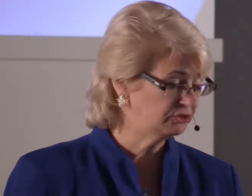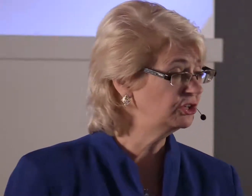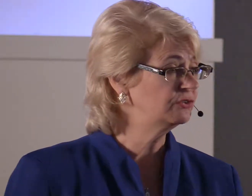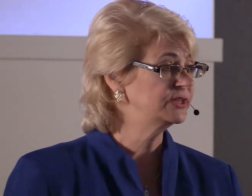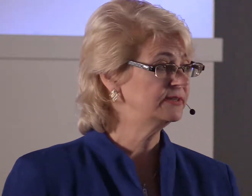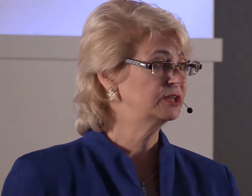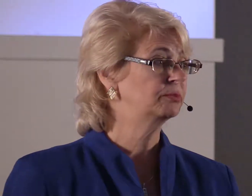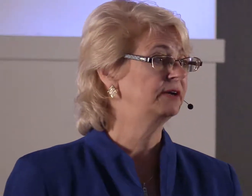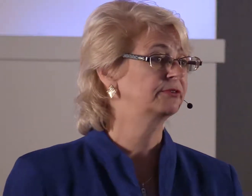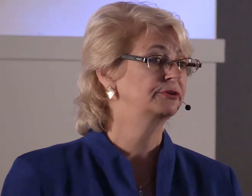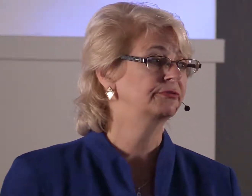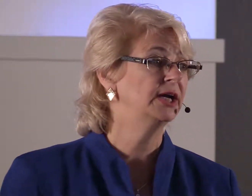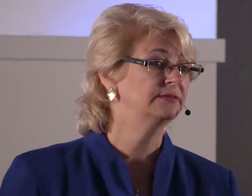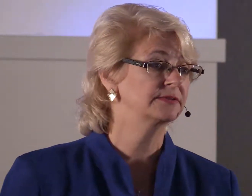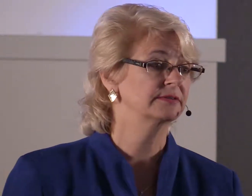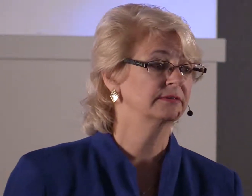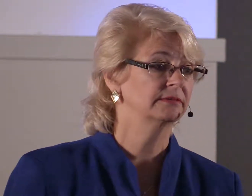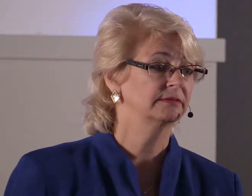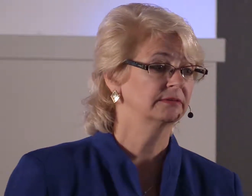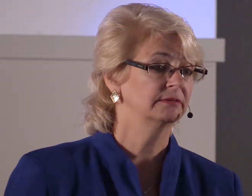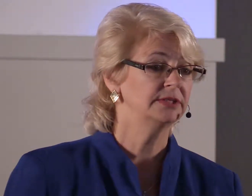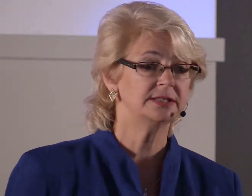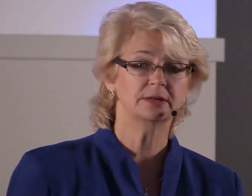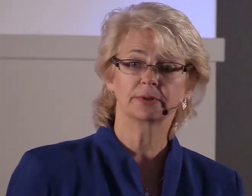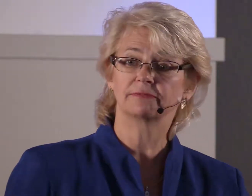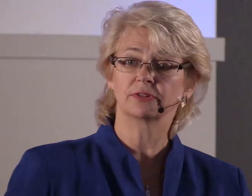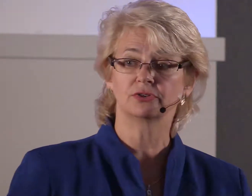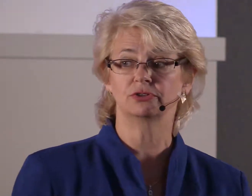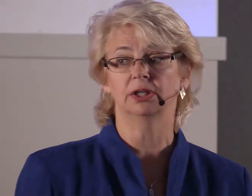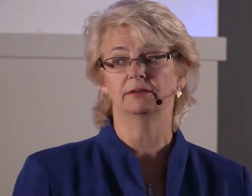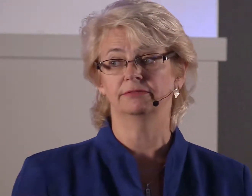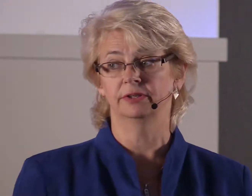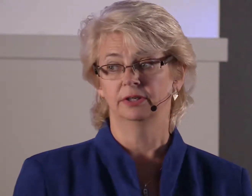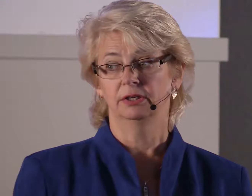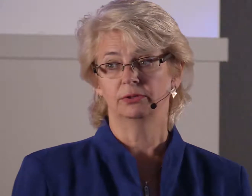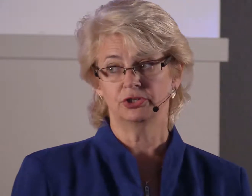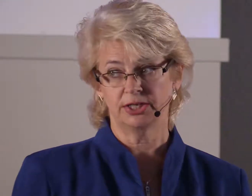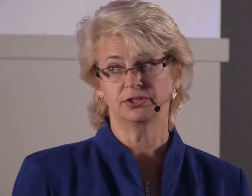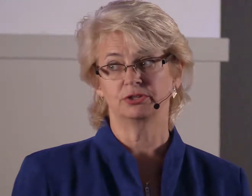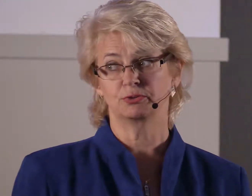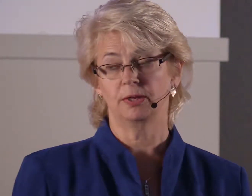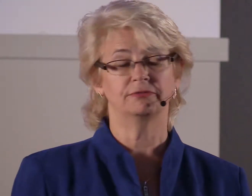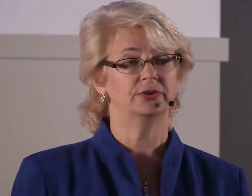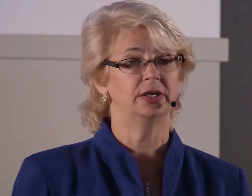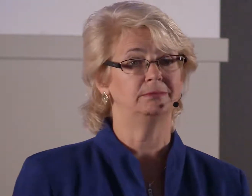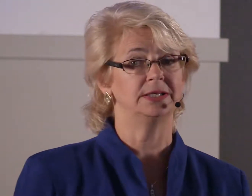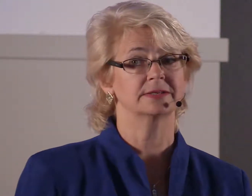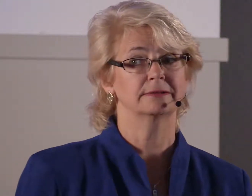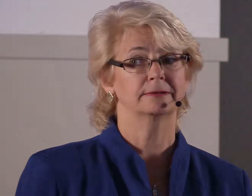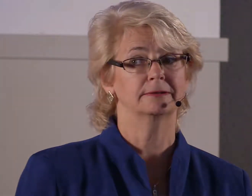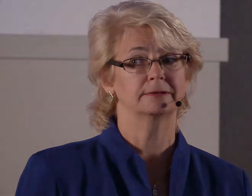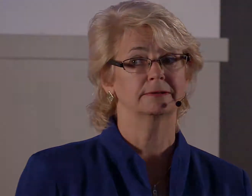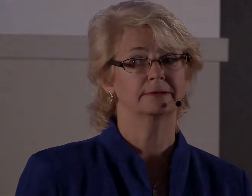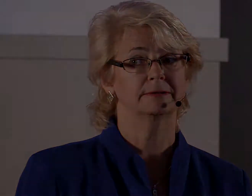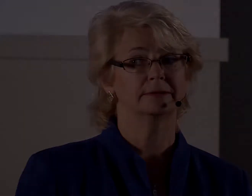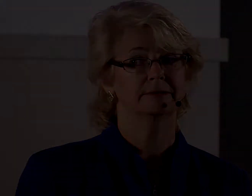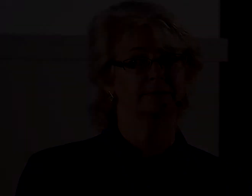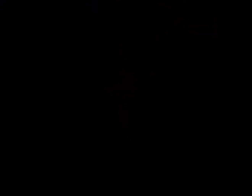Jesus said, you know, it's easy to pray for your friends. It's easy to pray for those you love. What you get to do is pray for your enemies.